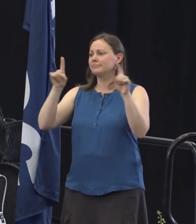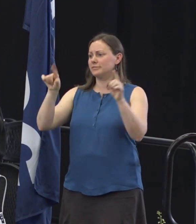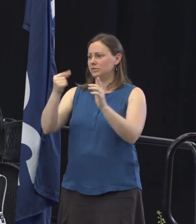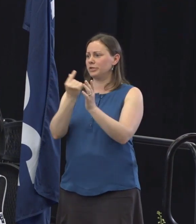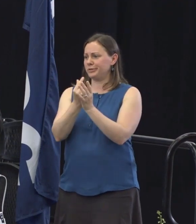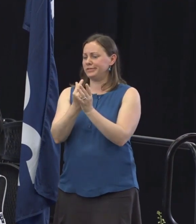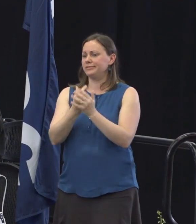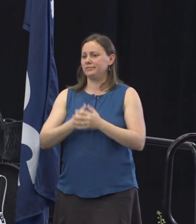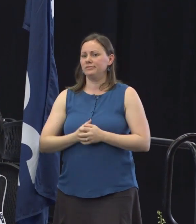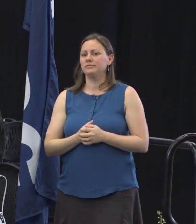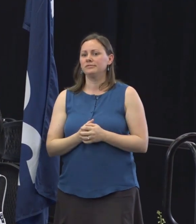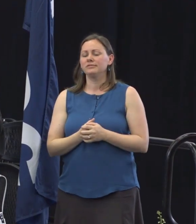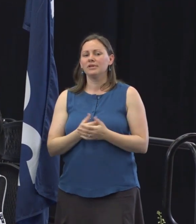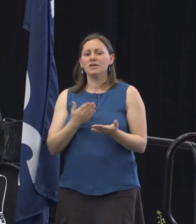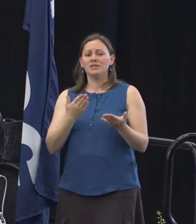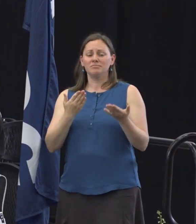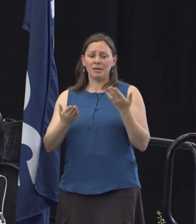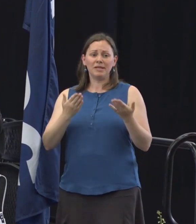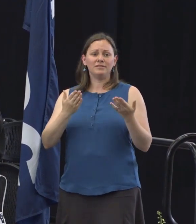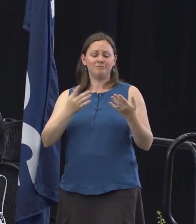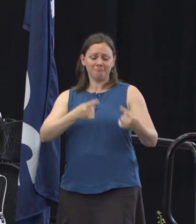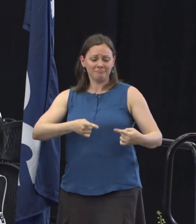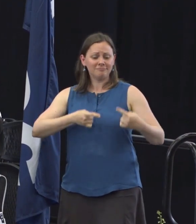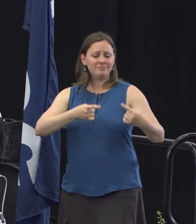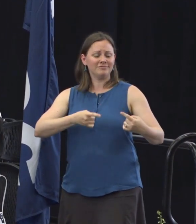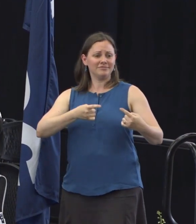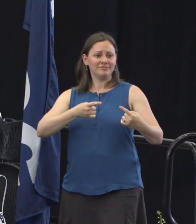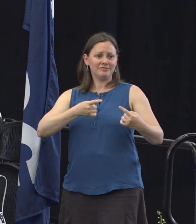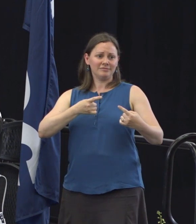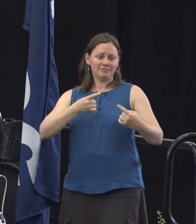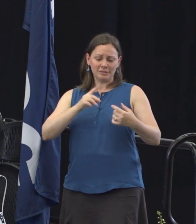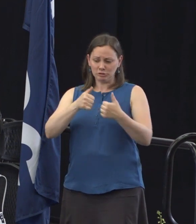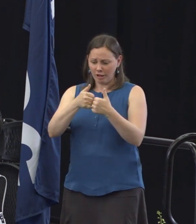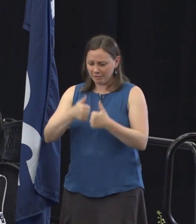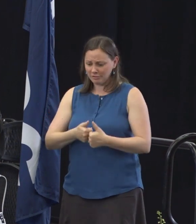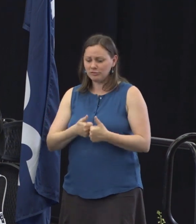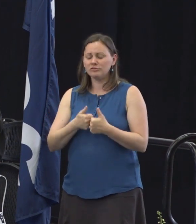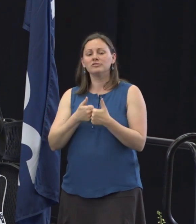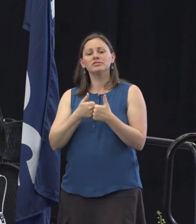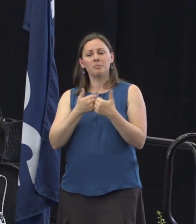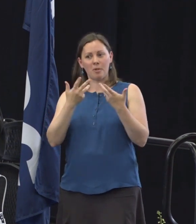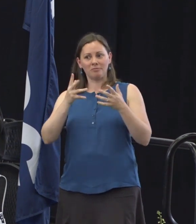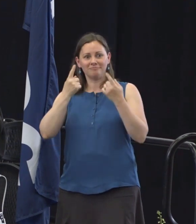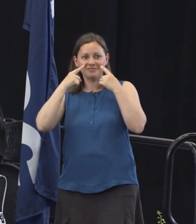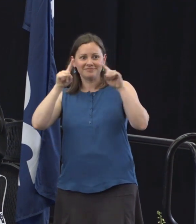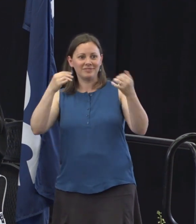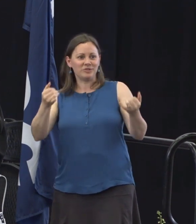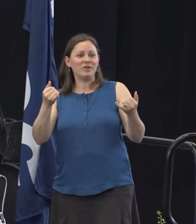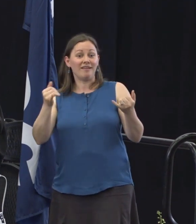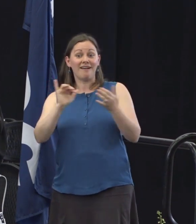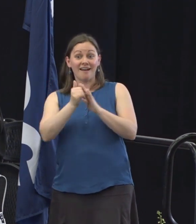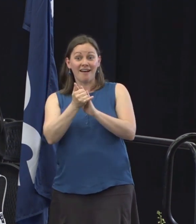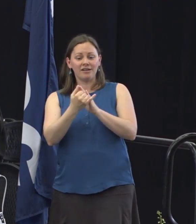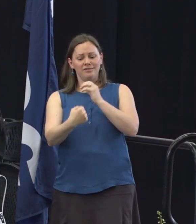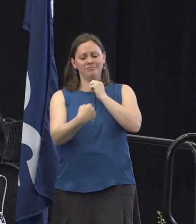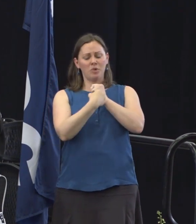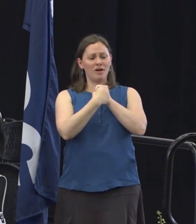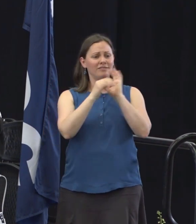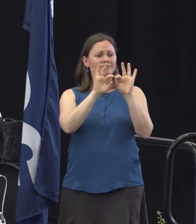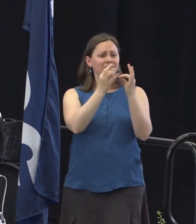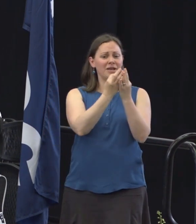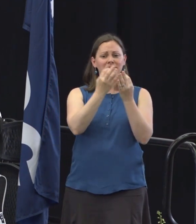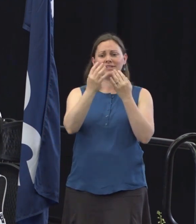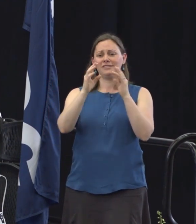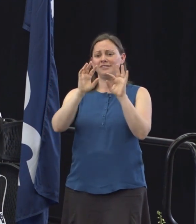times and we may have wanted to give up, we all made it with the support of our friends, family, faculty, and